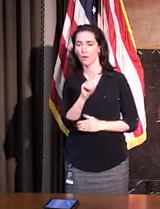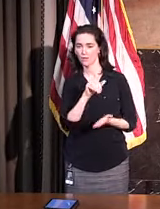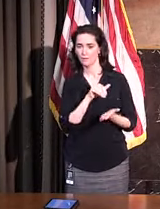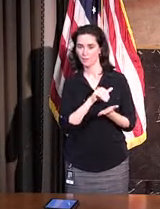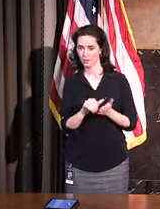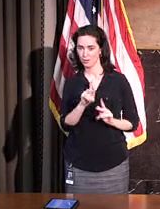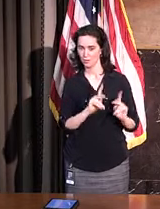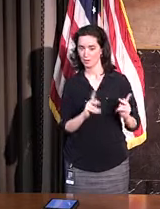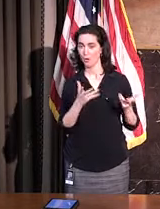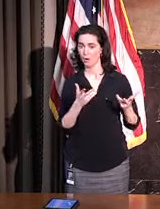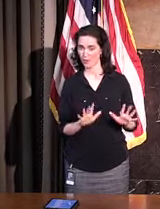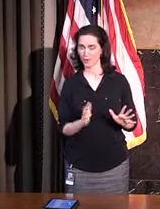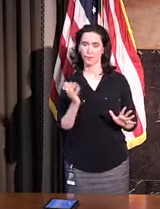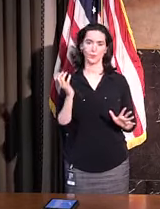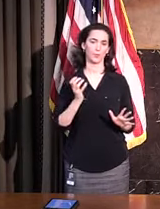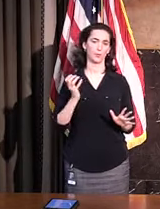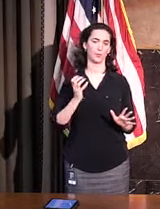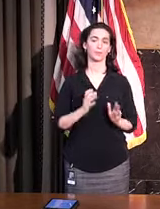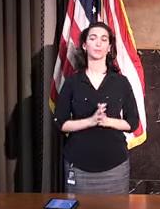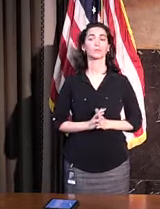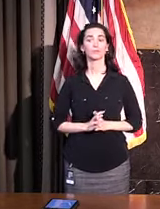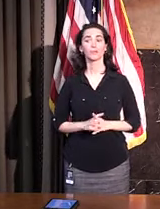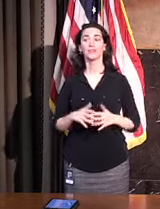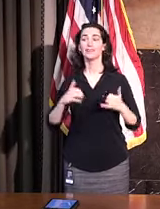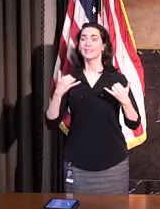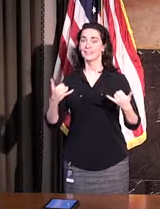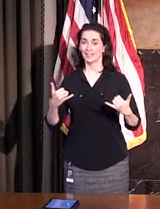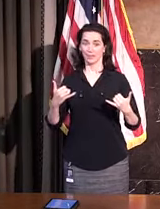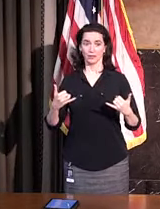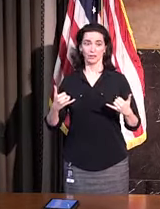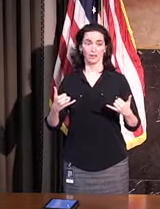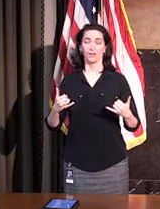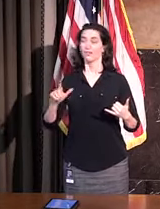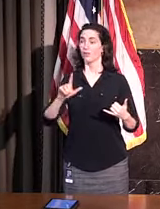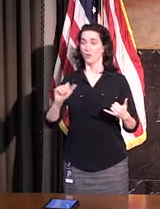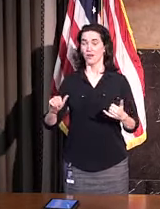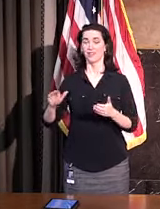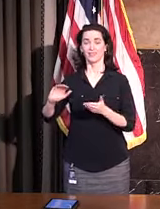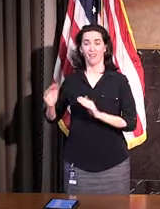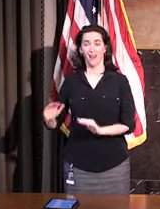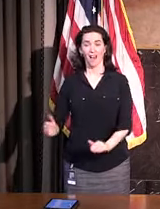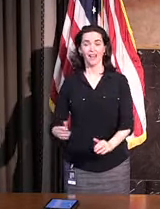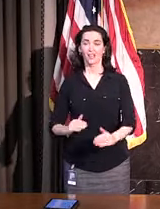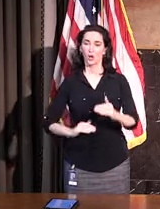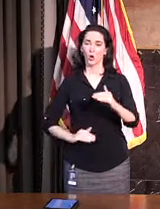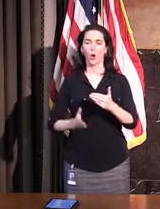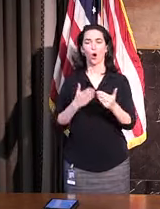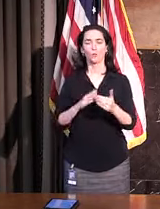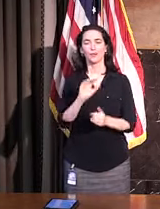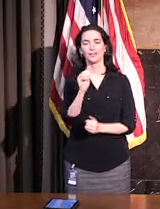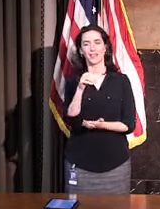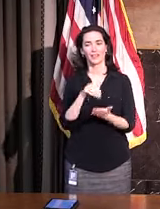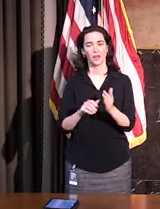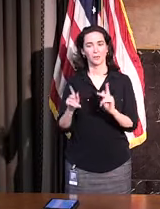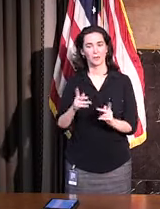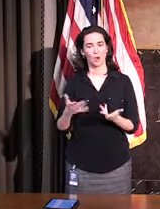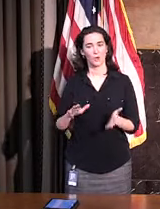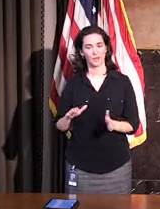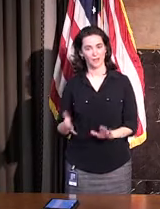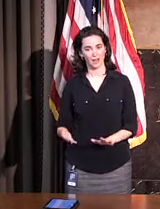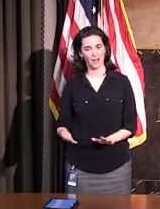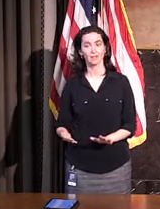people. And of course, we're getting close to 10,000 people in Louisiana have died from COVID-19. This